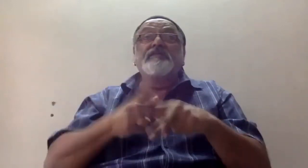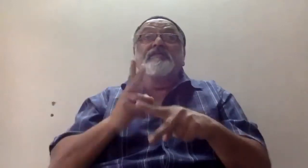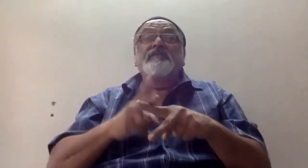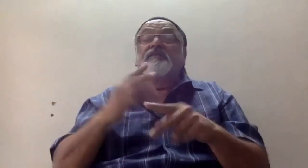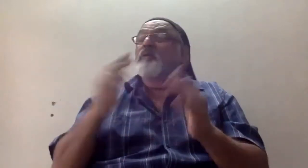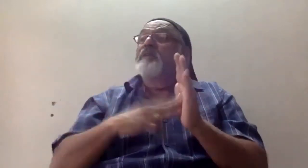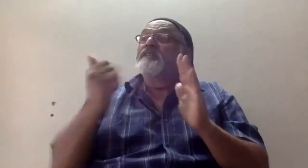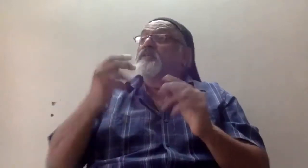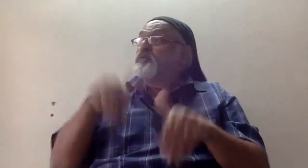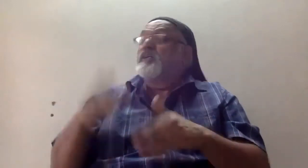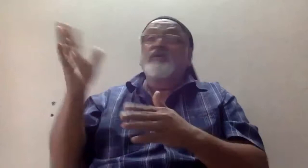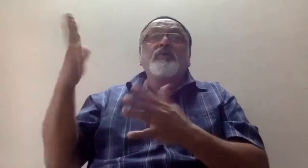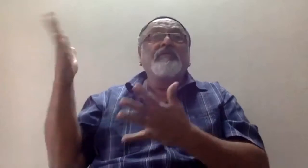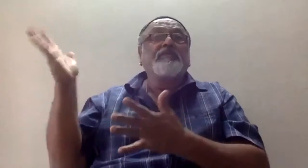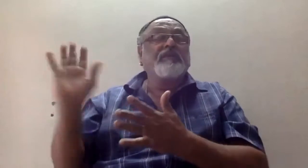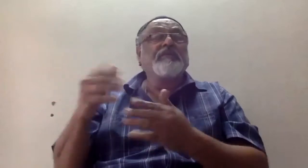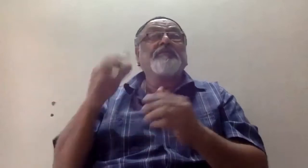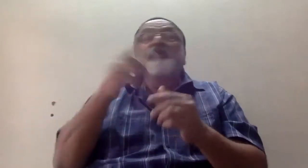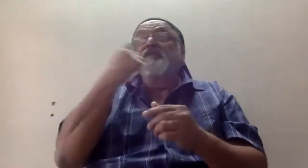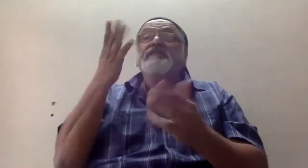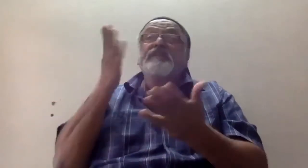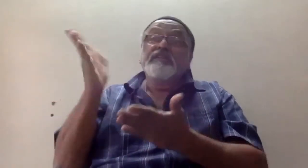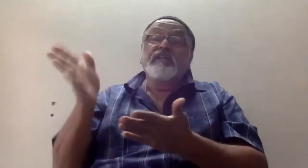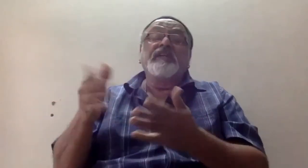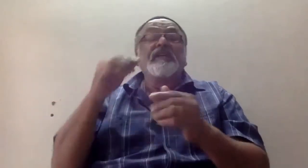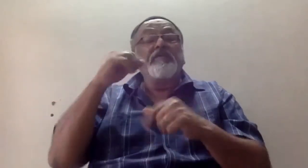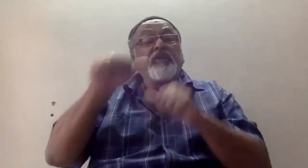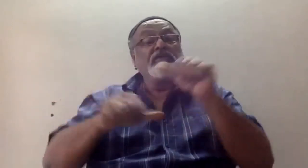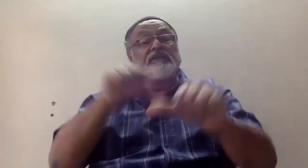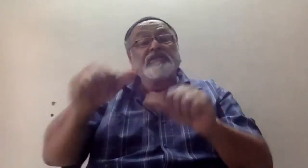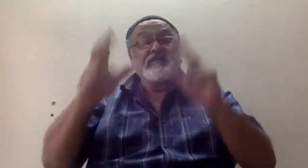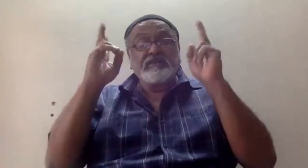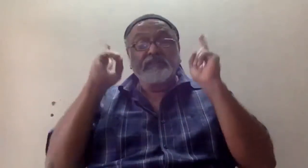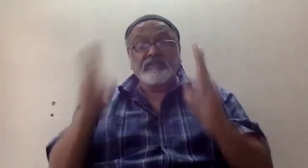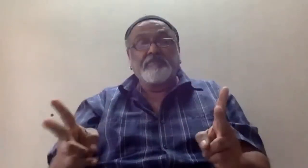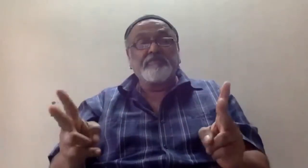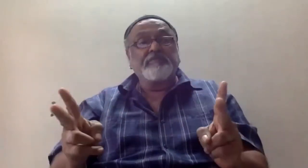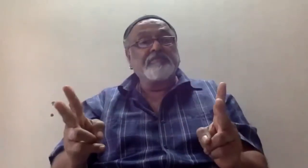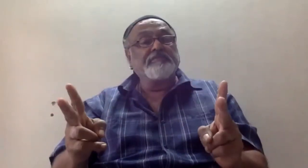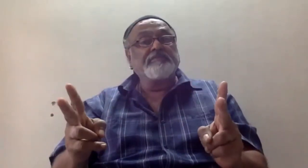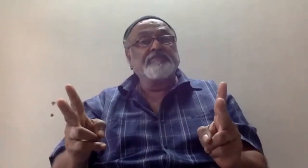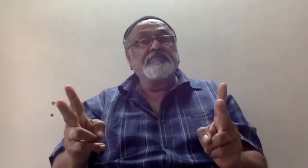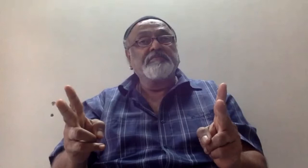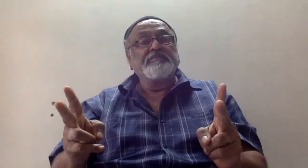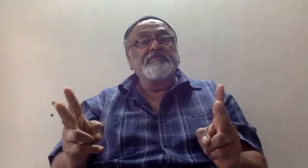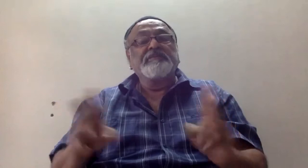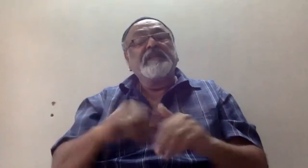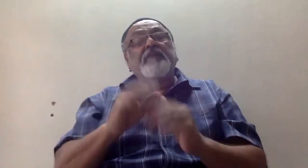but because of his being there, the process was created. Any bill that is presented in the parliament,